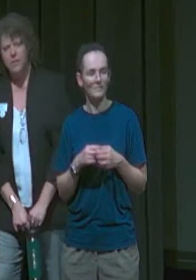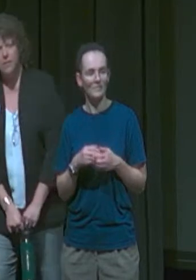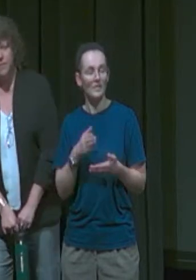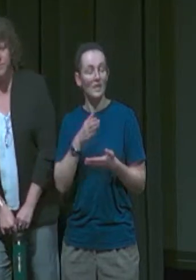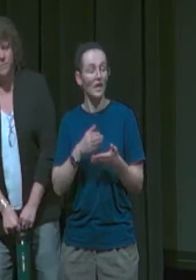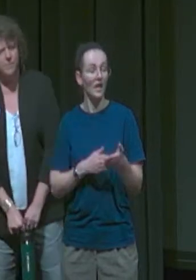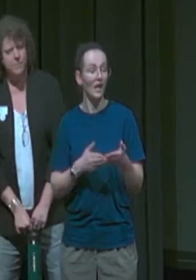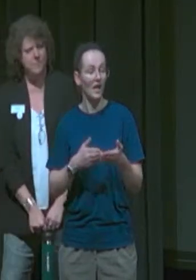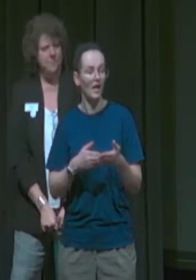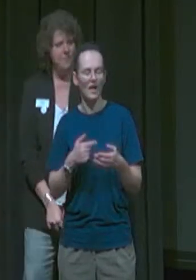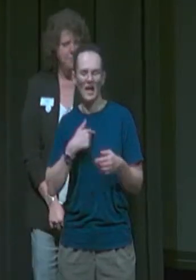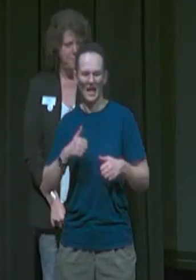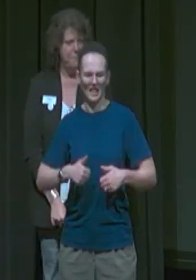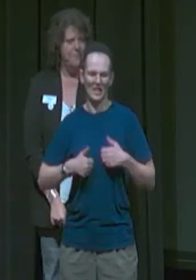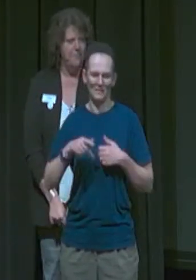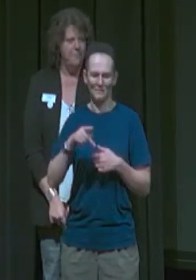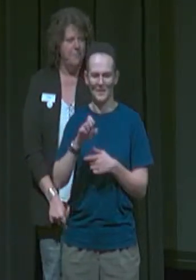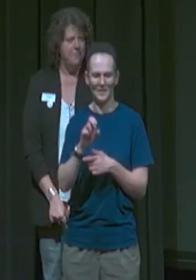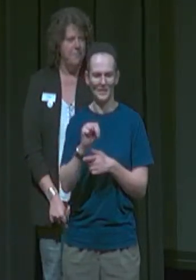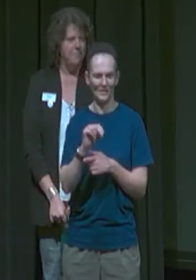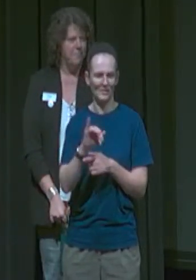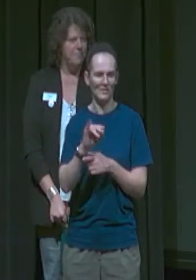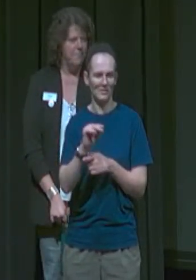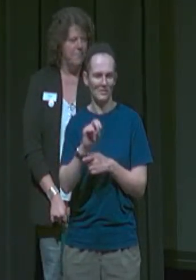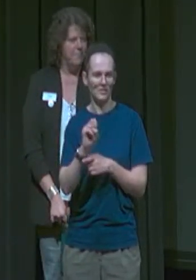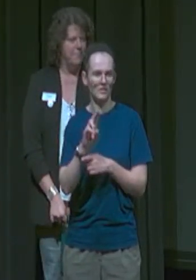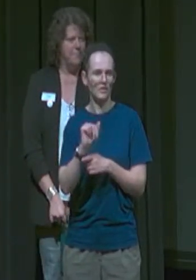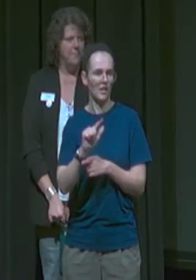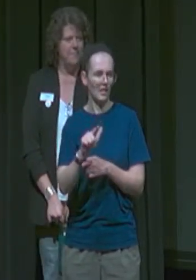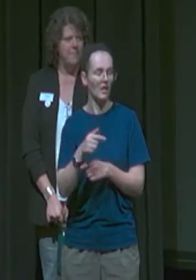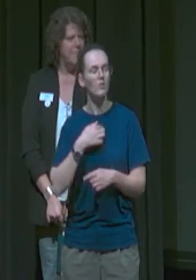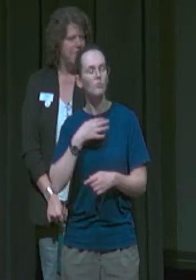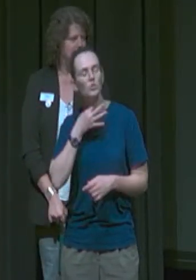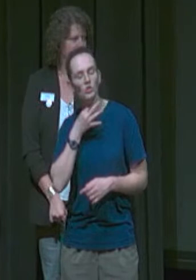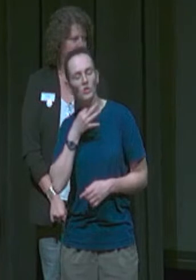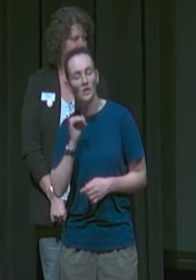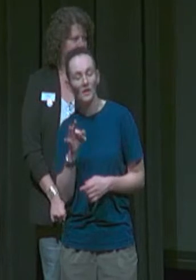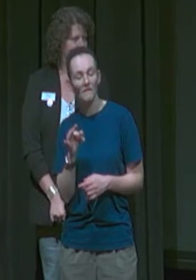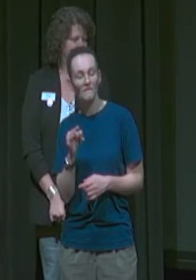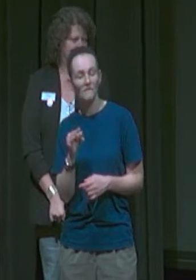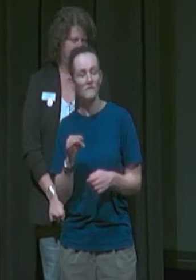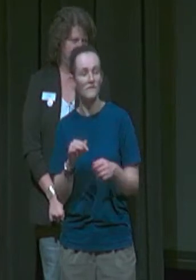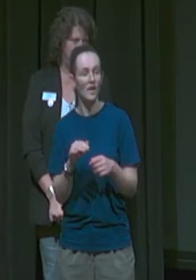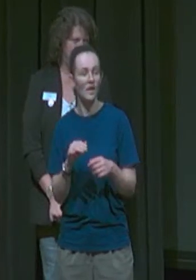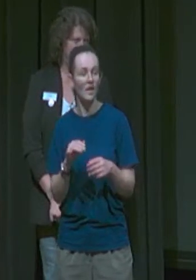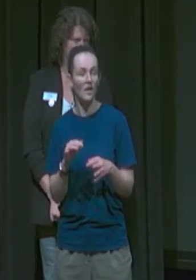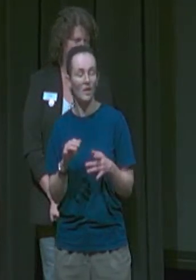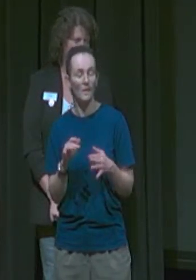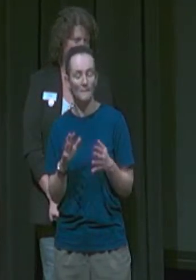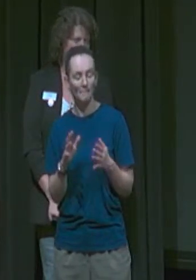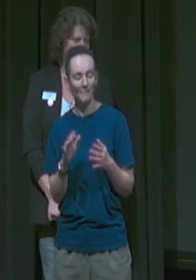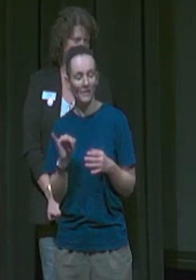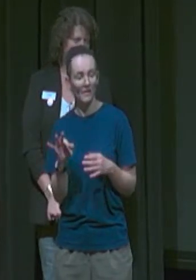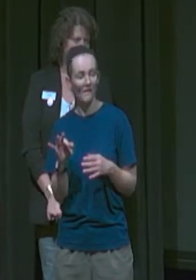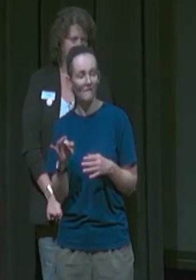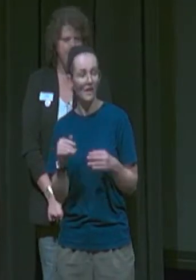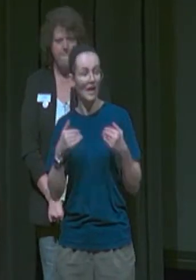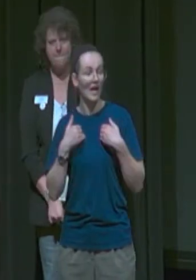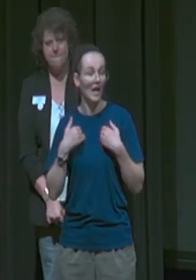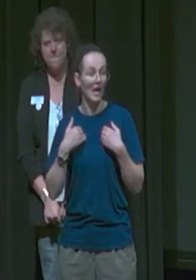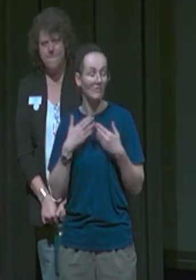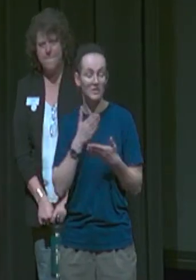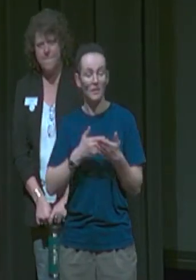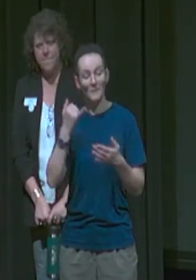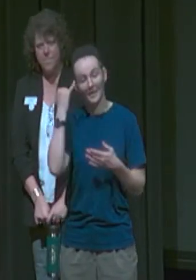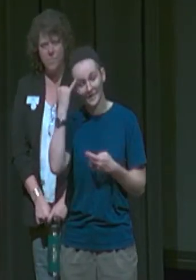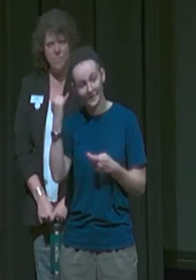Yes, I live in Peninsula, and I'm wondering if if you have any